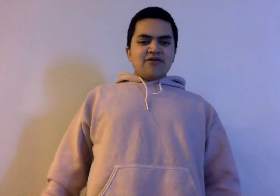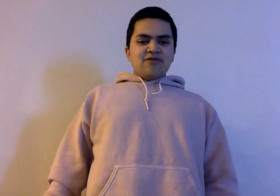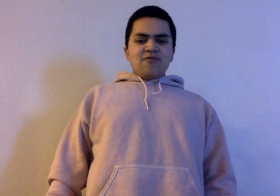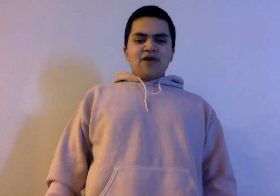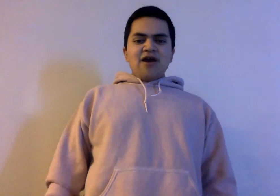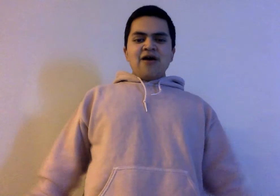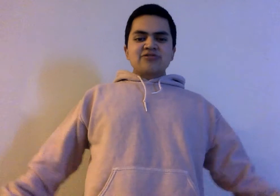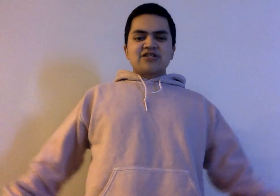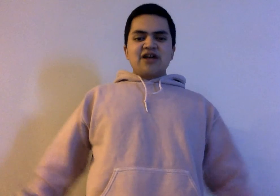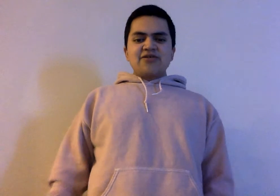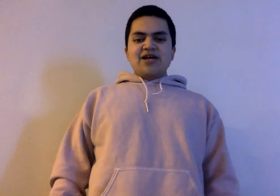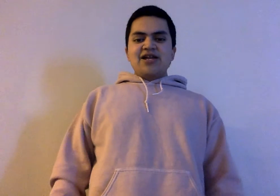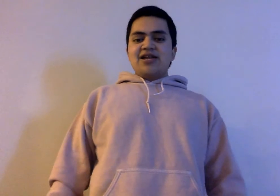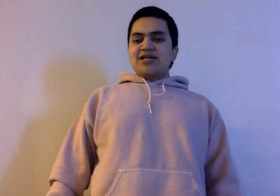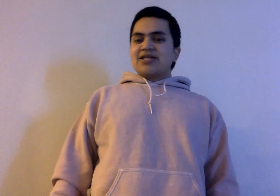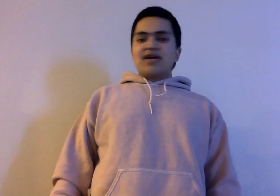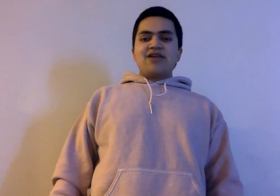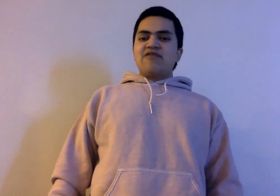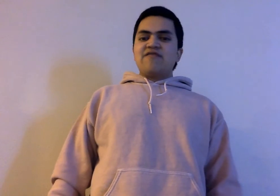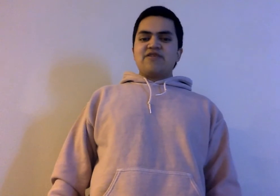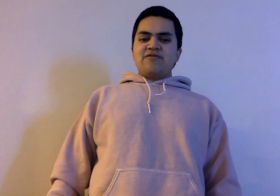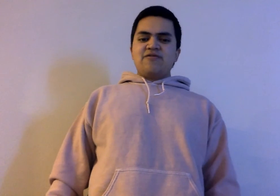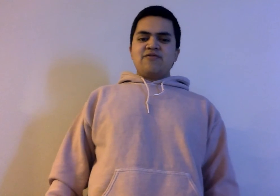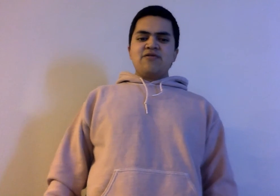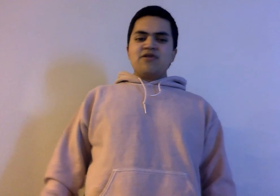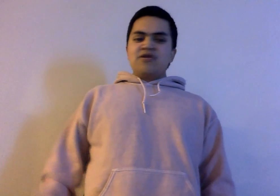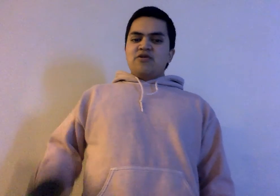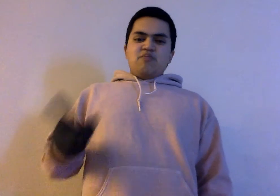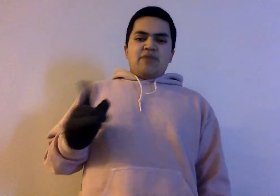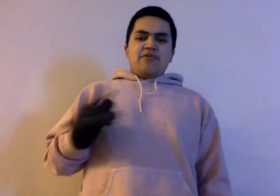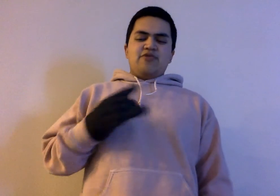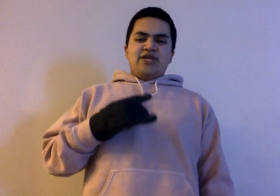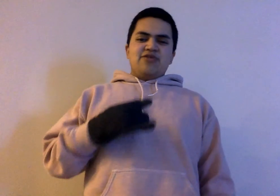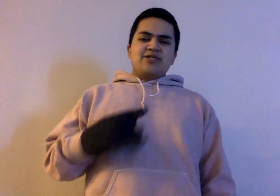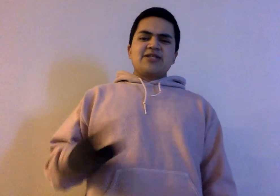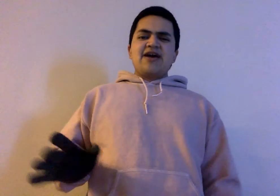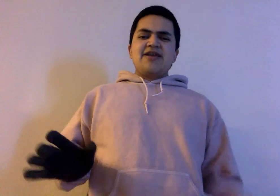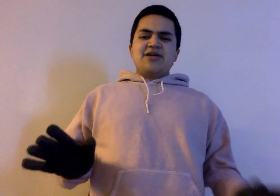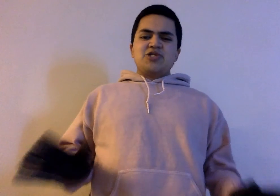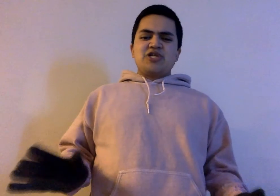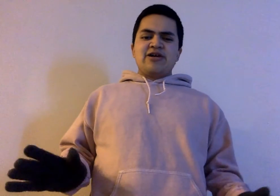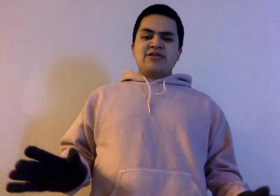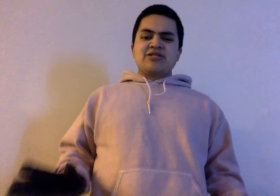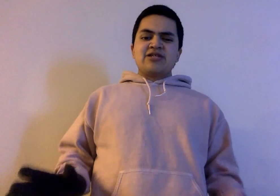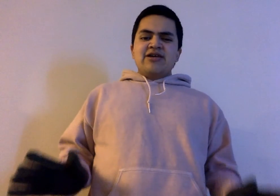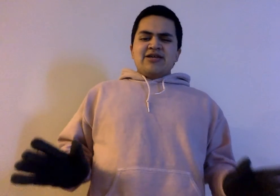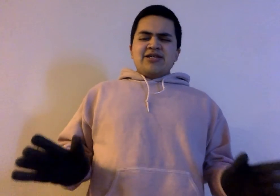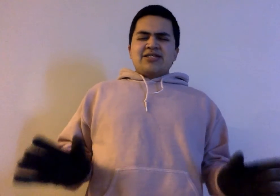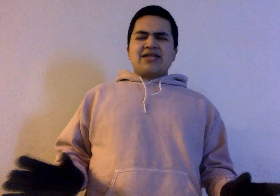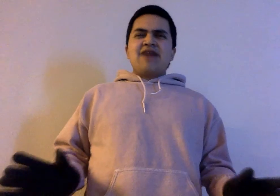you walk out, the less I love you. Baby, we don't stand a chance. It's